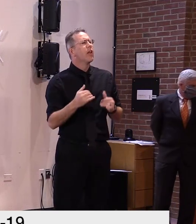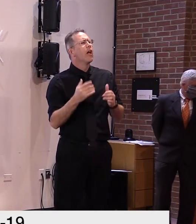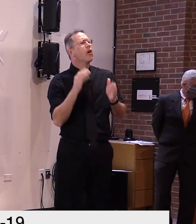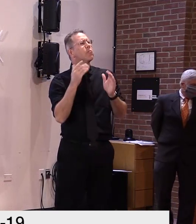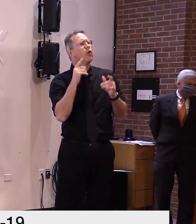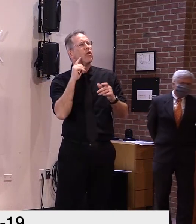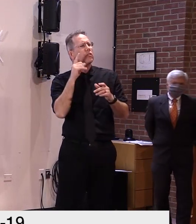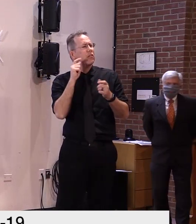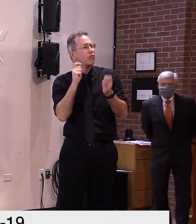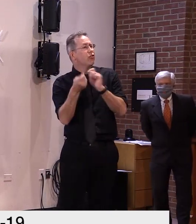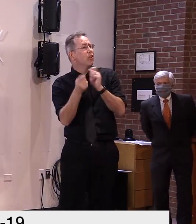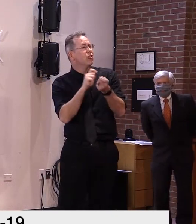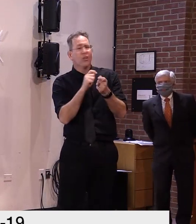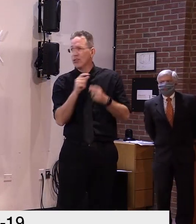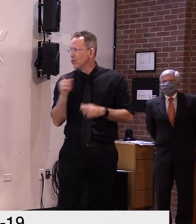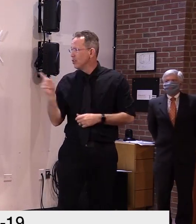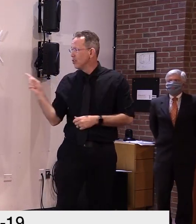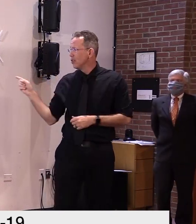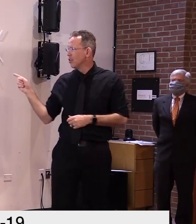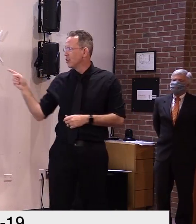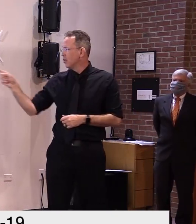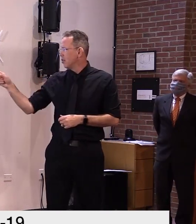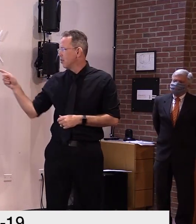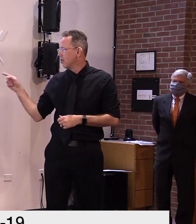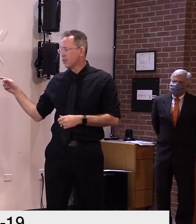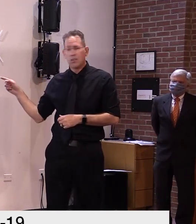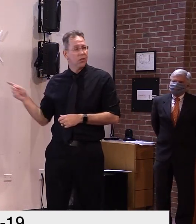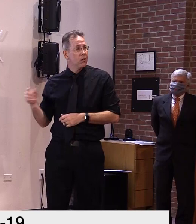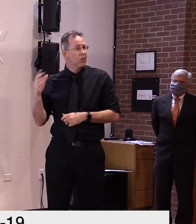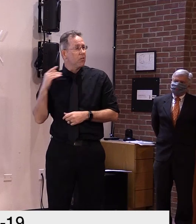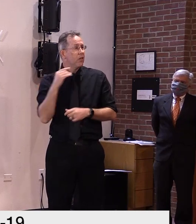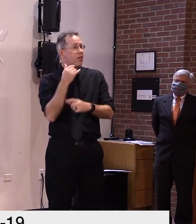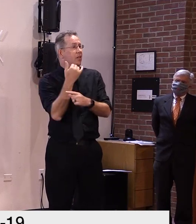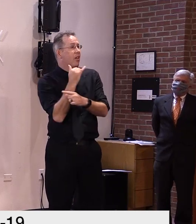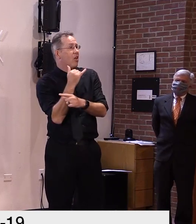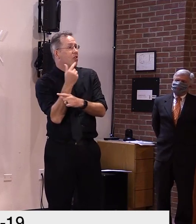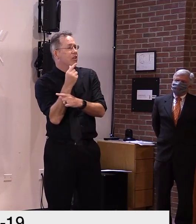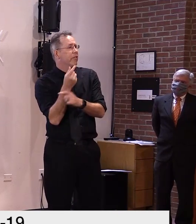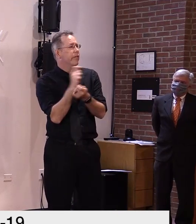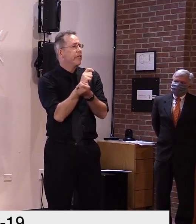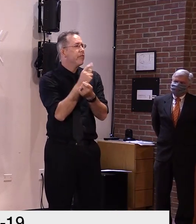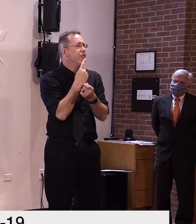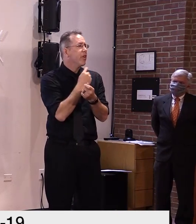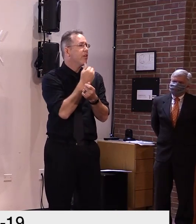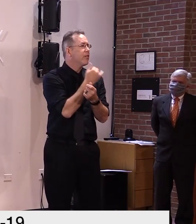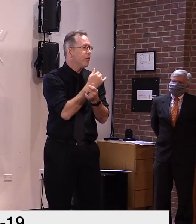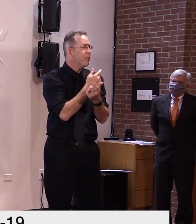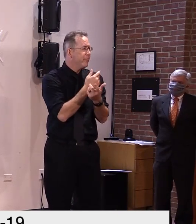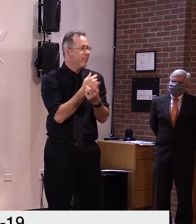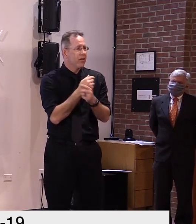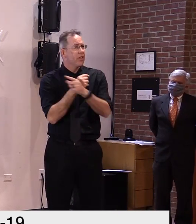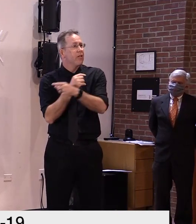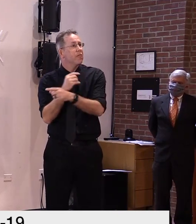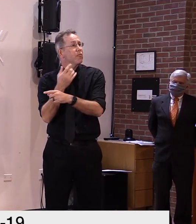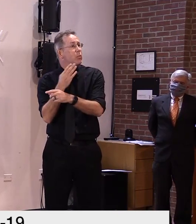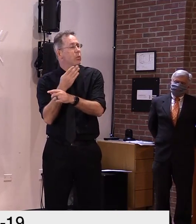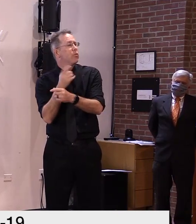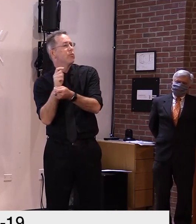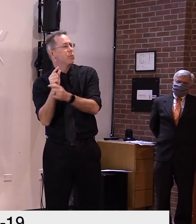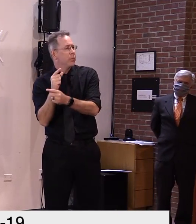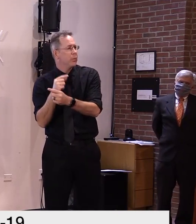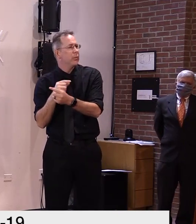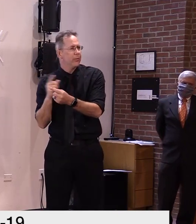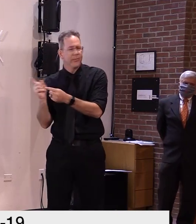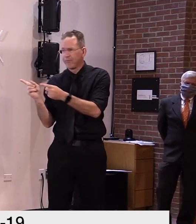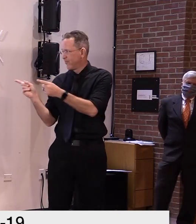from last week. Not very many have flipped to green, but we have seen quite a few counties that have flipped to either yellow or red. And